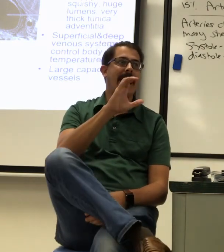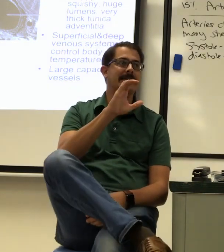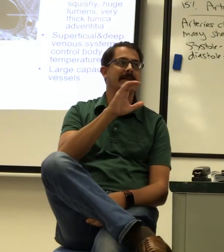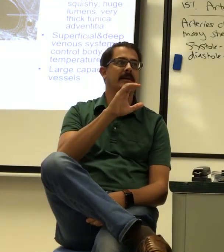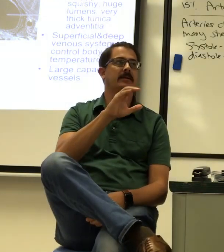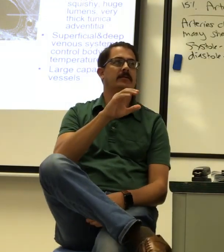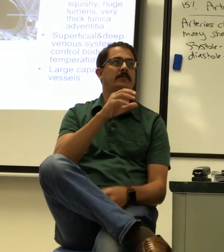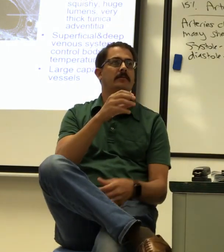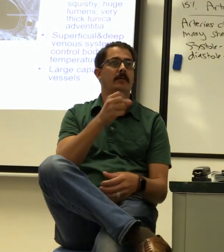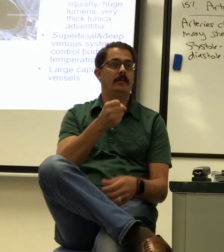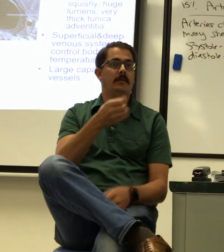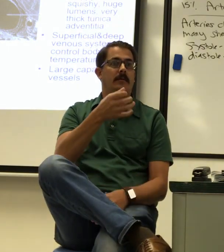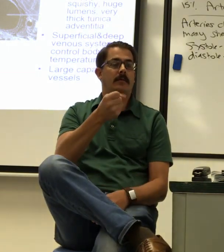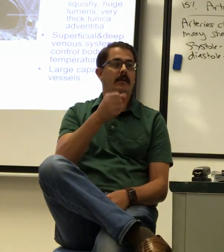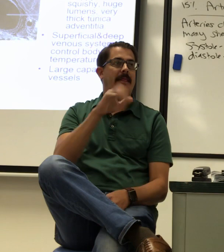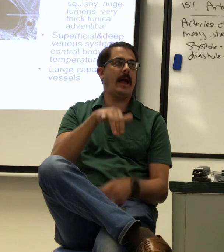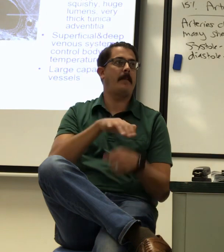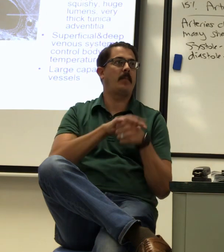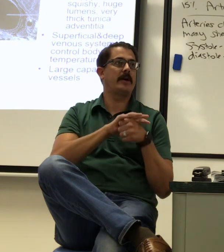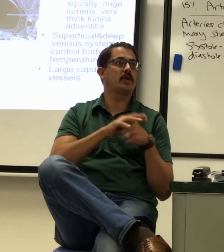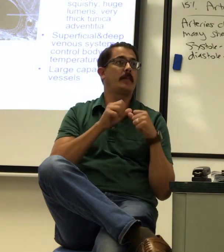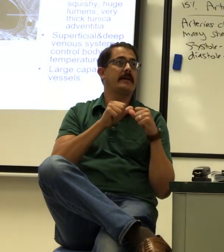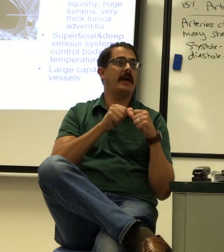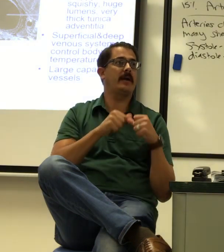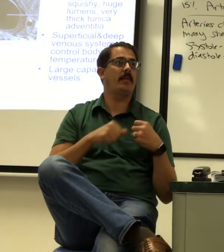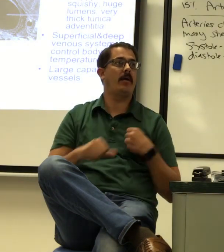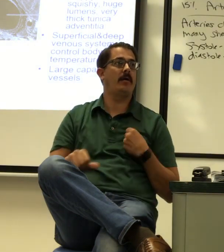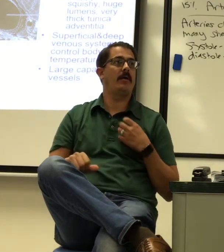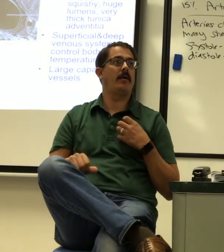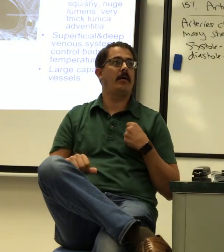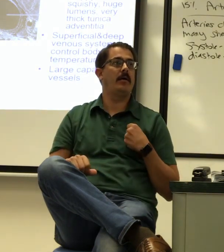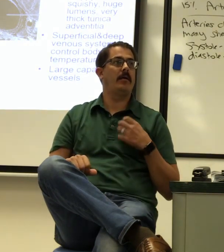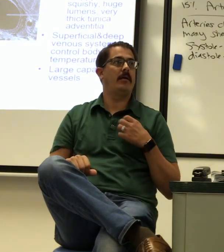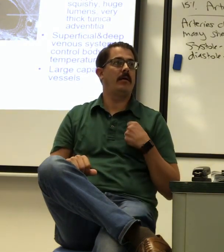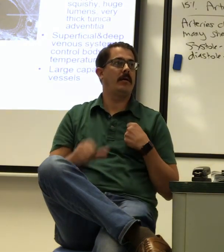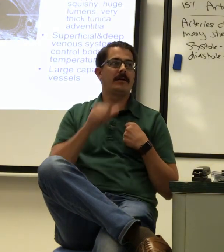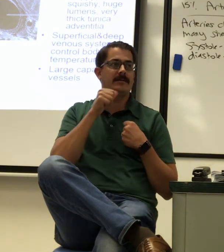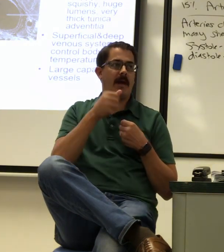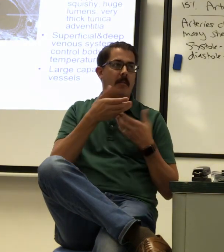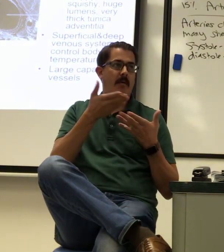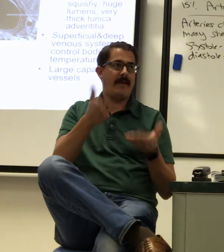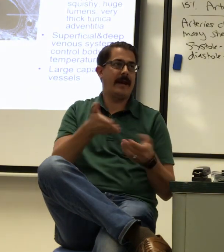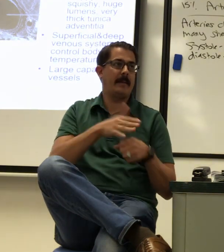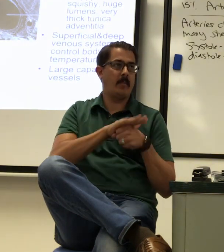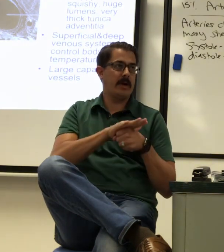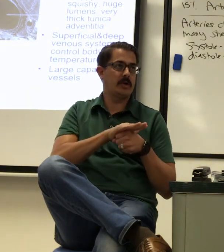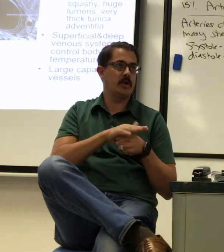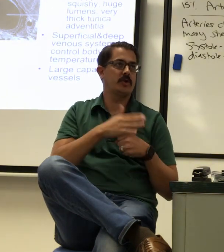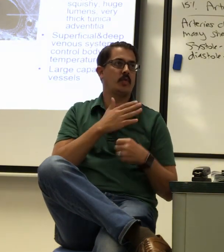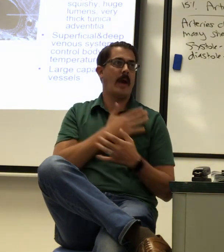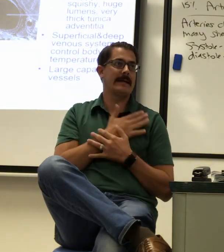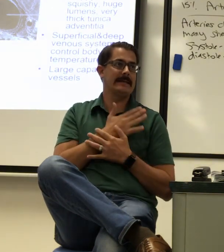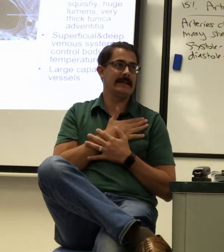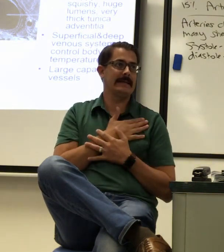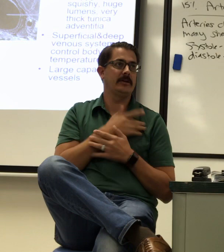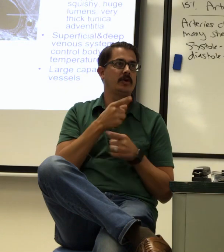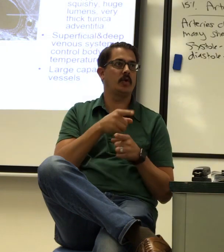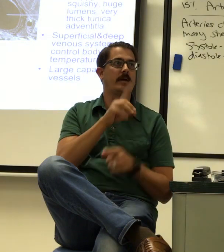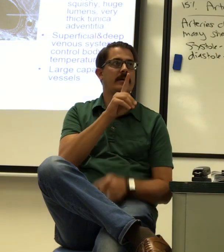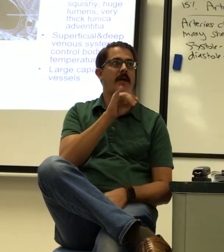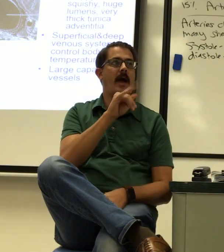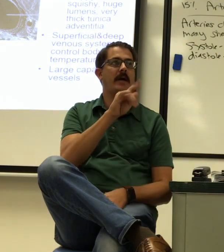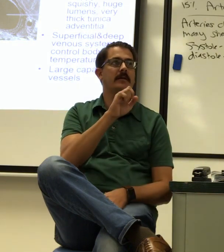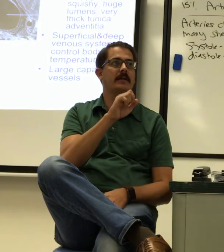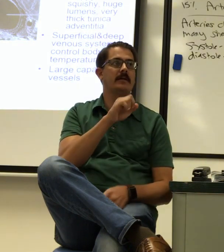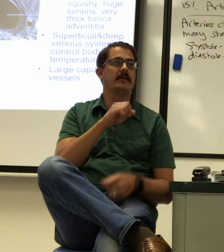pressure that's maintained while the heart's in diastole. The heart's not providing any pressure. It's resting.